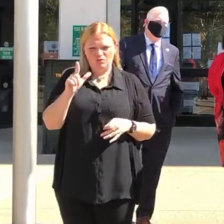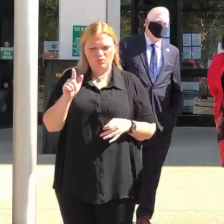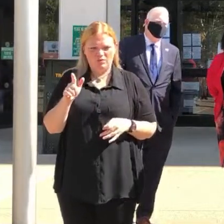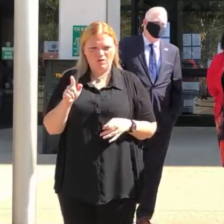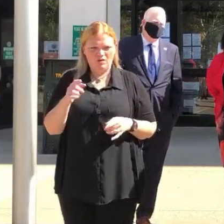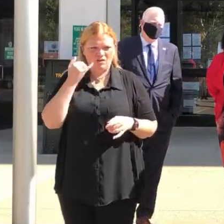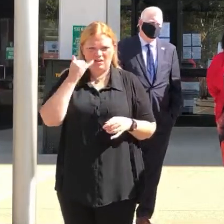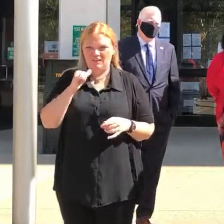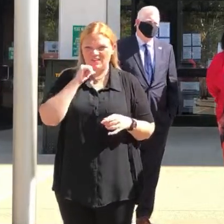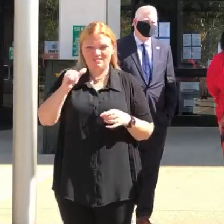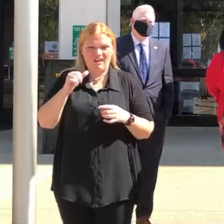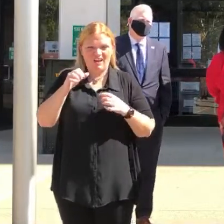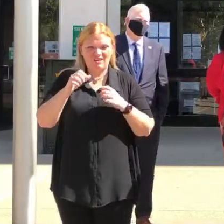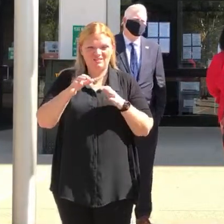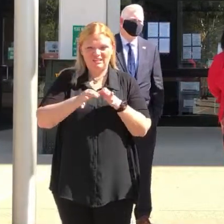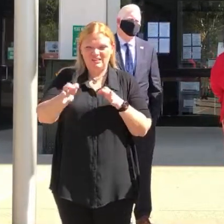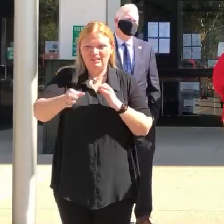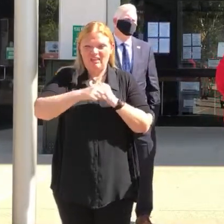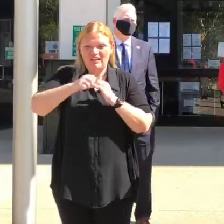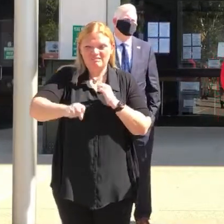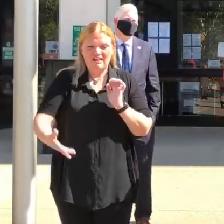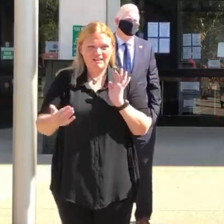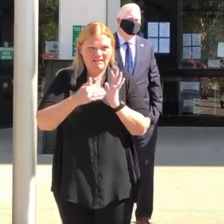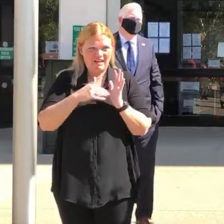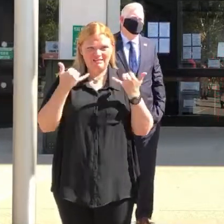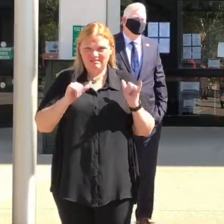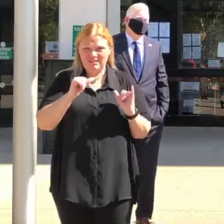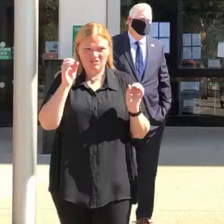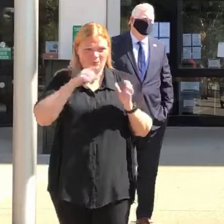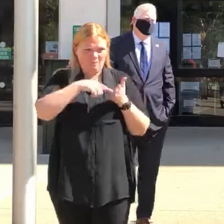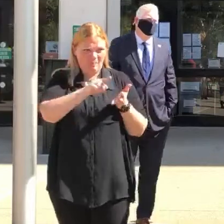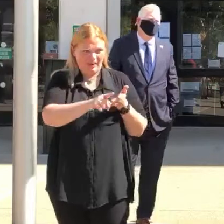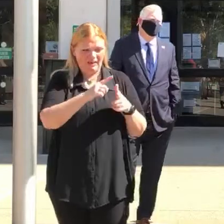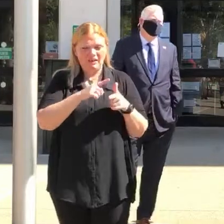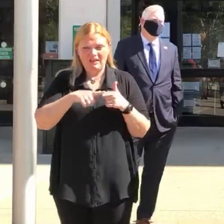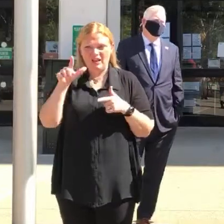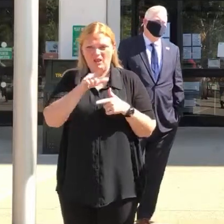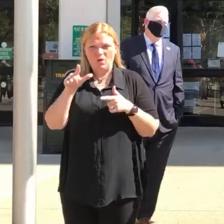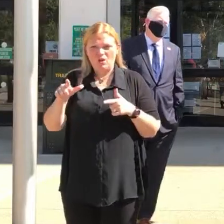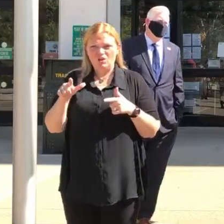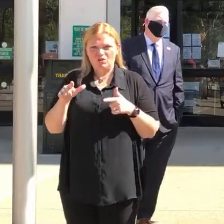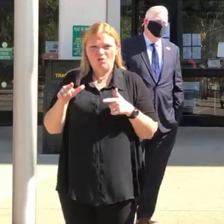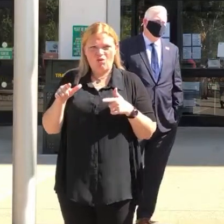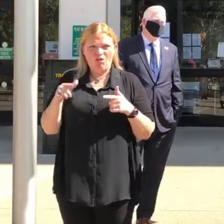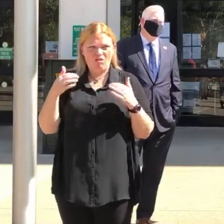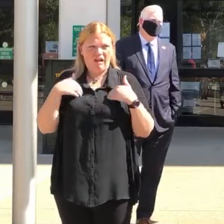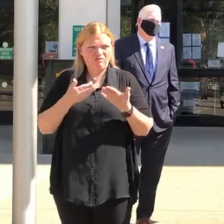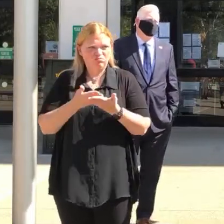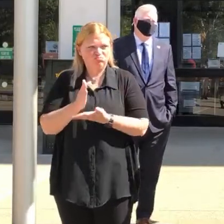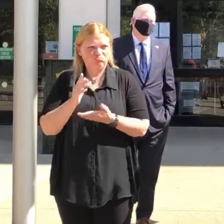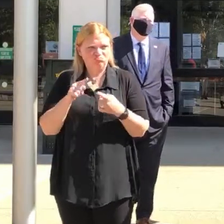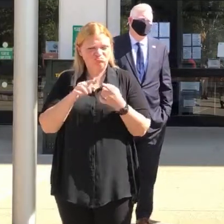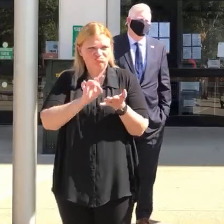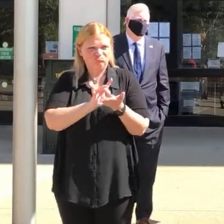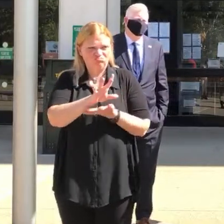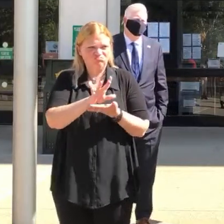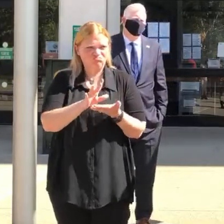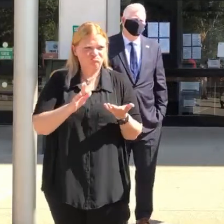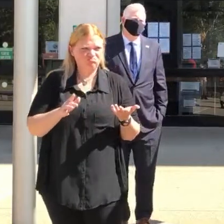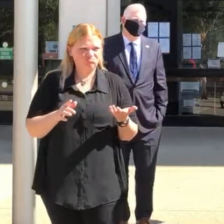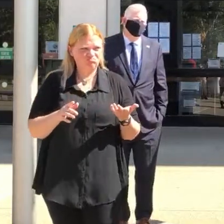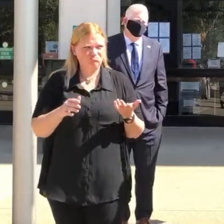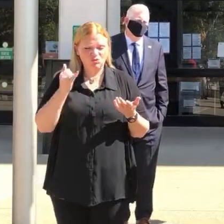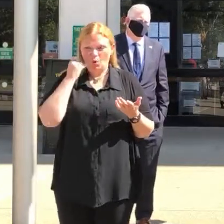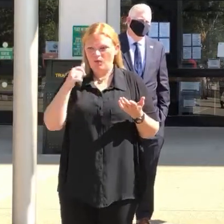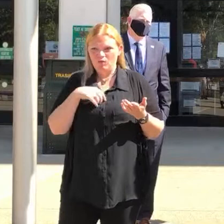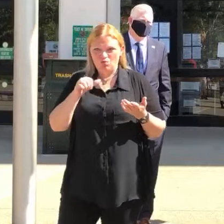is that if it's not extended and you haven't paid your rent, then the landlords have the ability to evict you. So just not paying